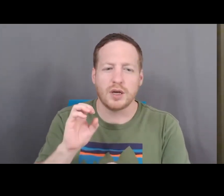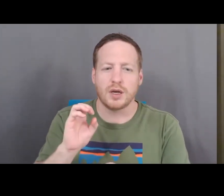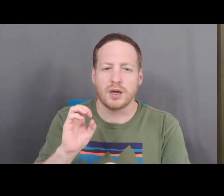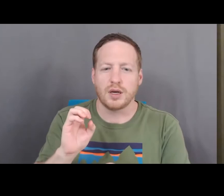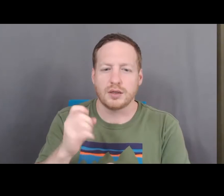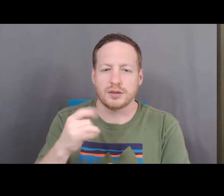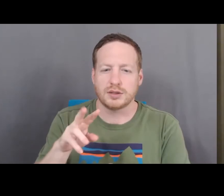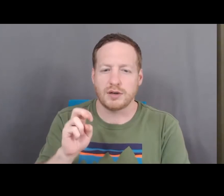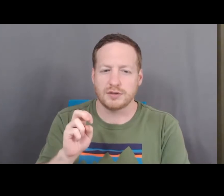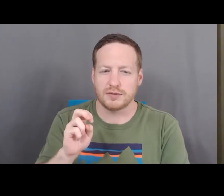the other thing,